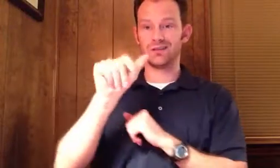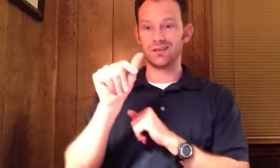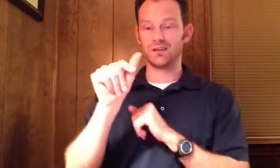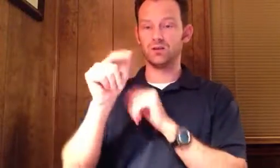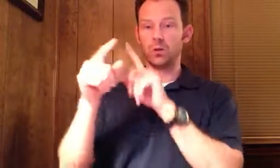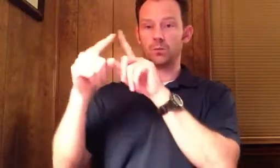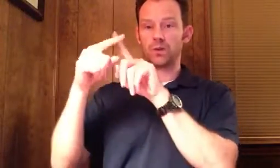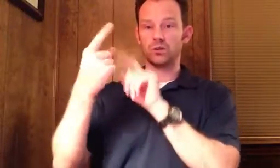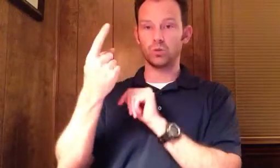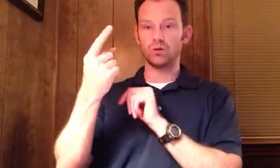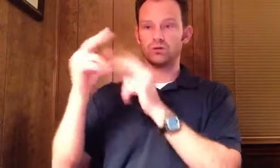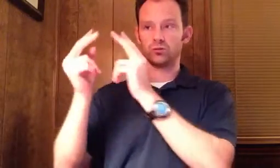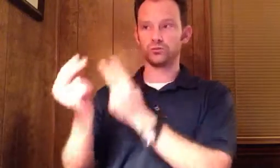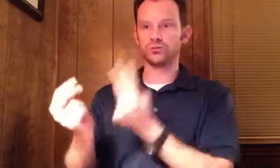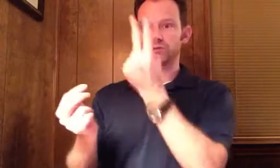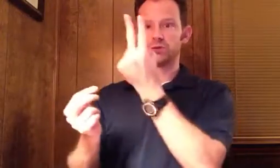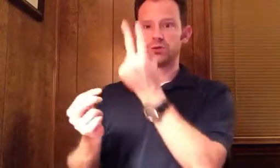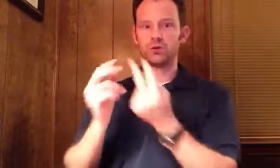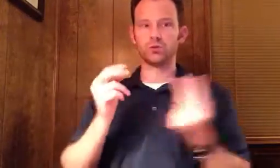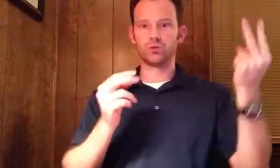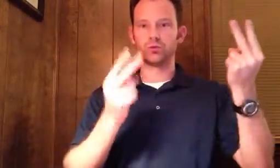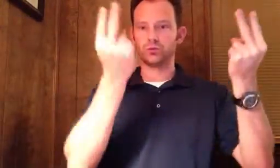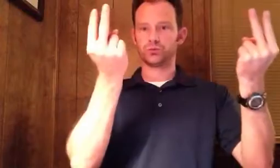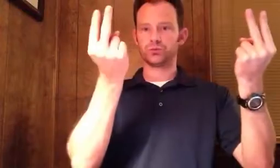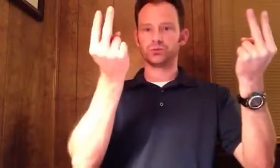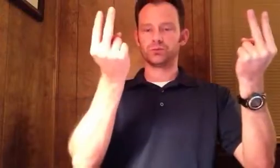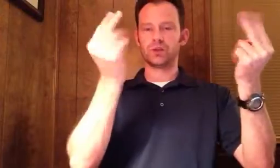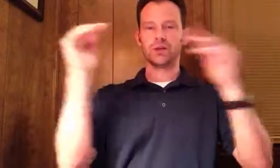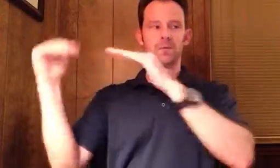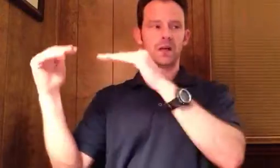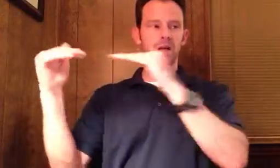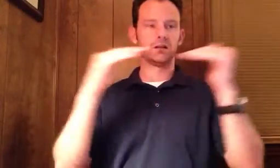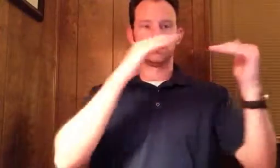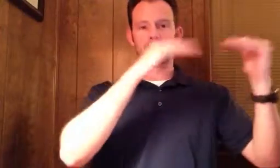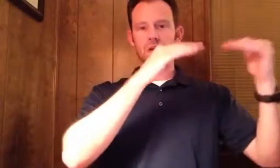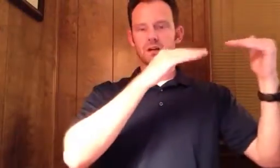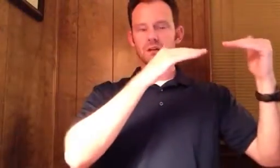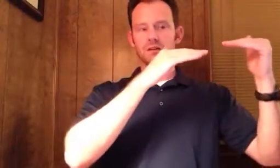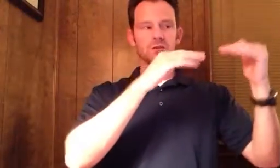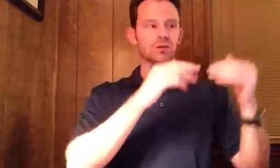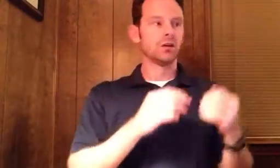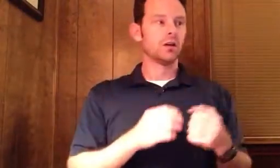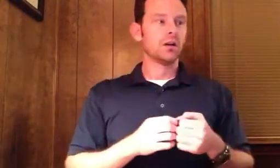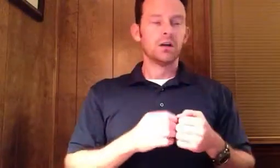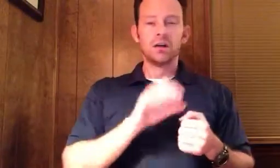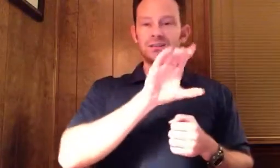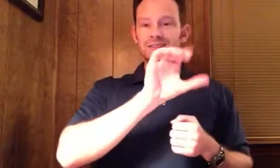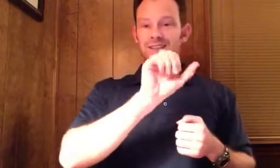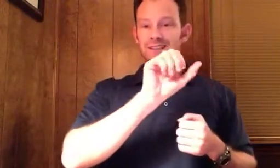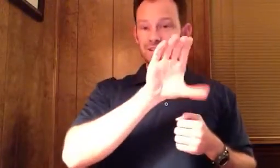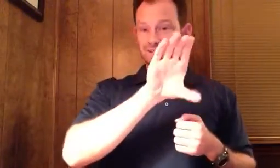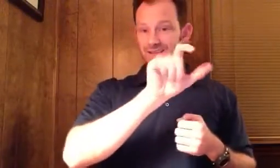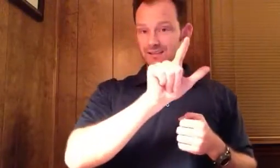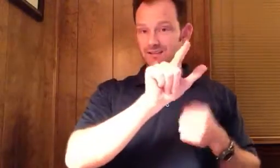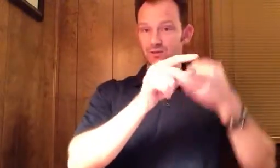and sodium chloride is NaCl. Chlorine is diatomic as a free elemental gas, but not diatomic in the